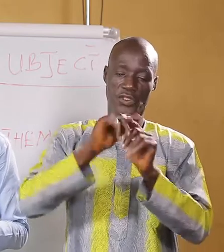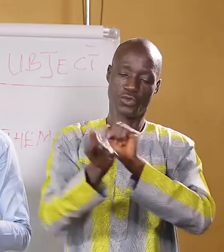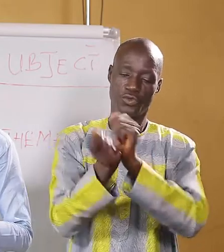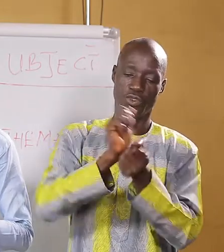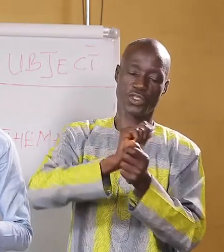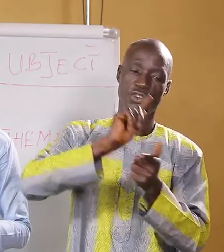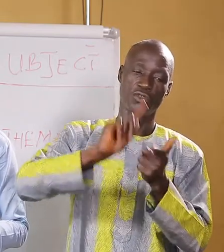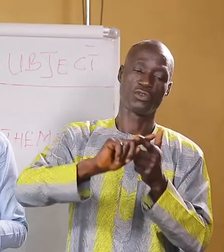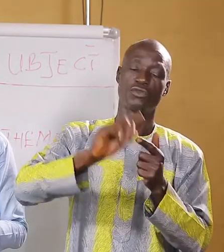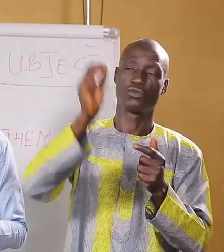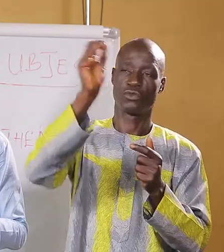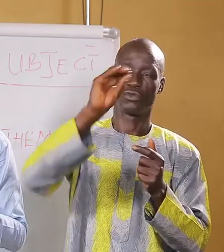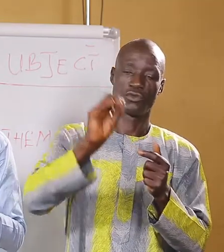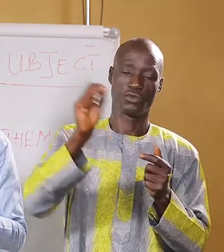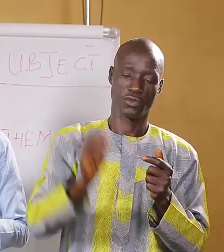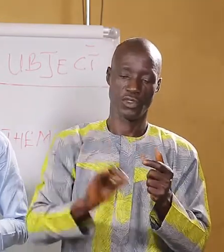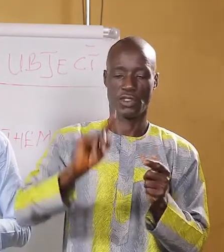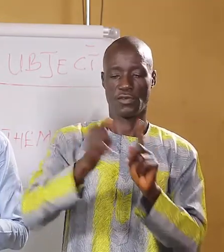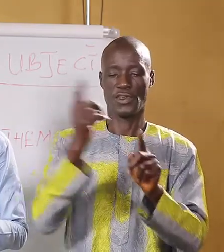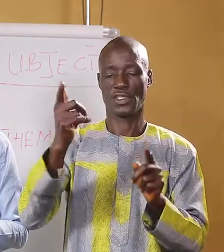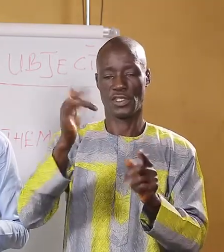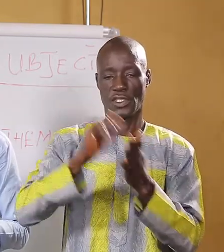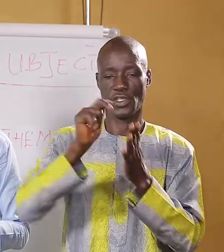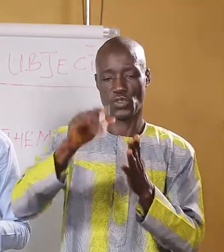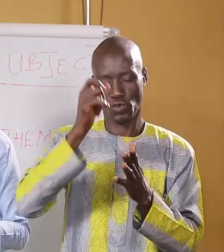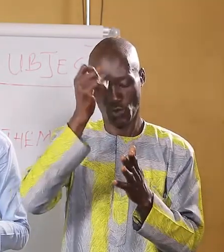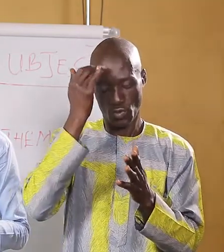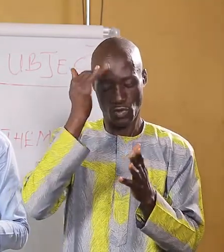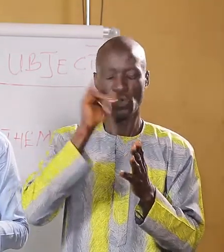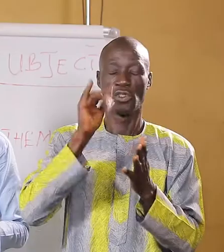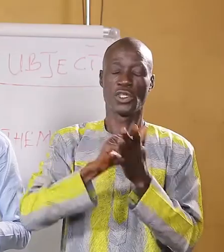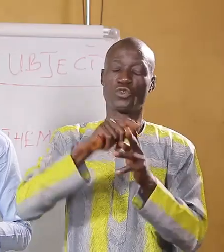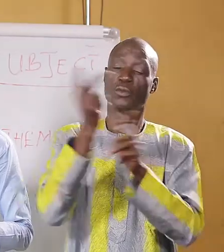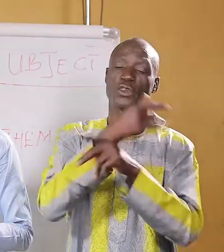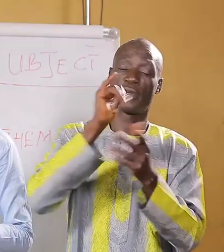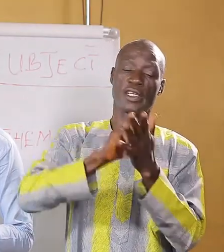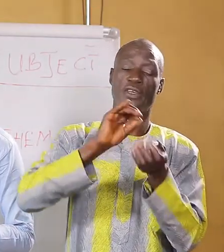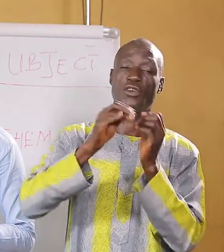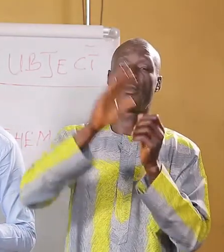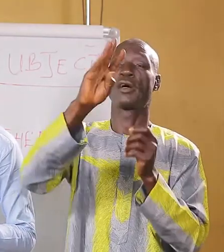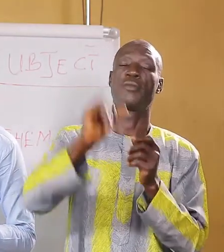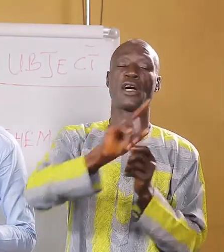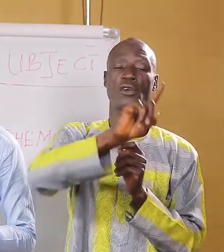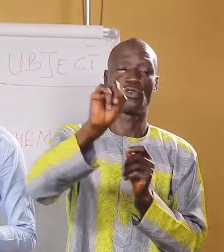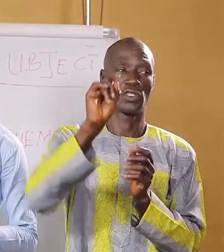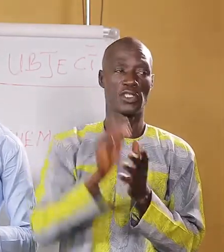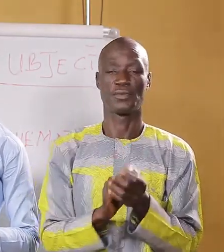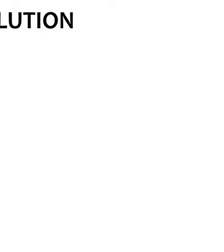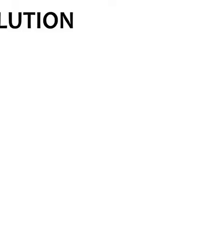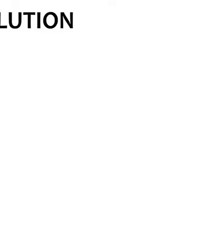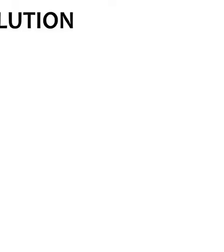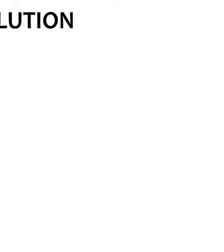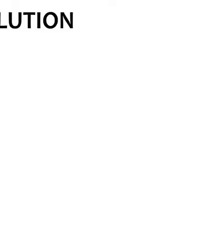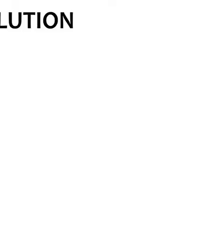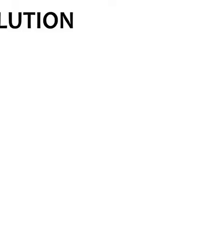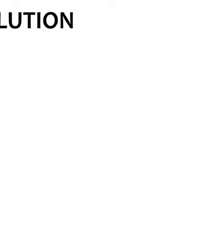convert to percent, the first thing that should come into your mind is to multiply that number by 100. So we